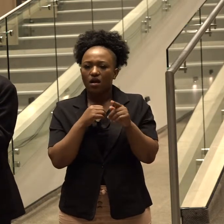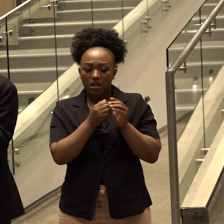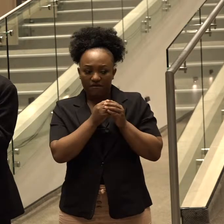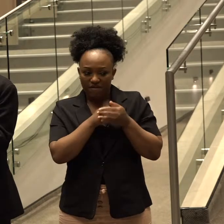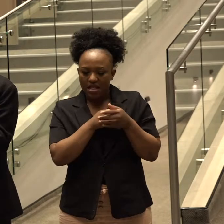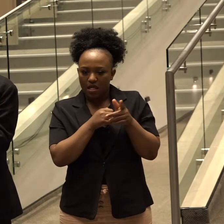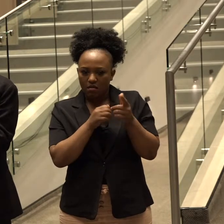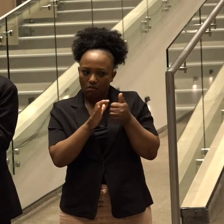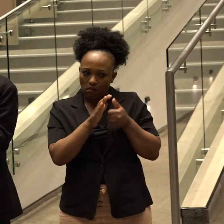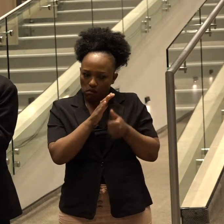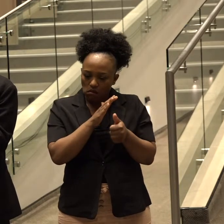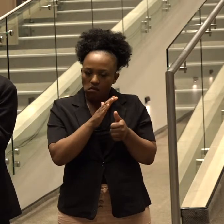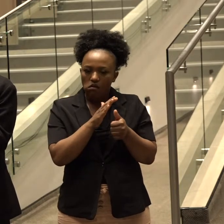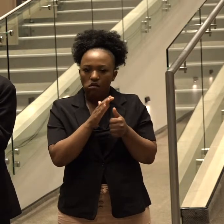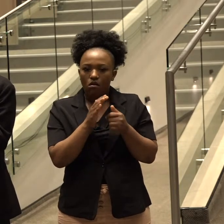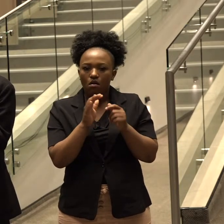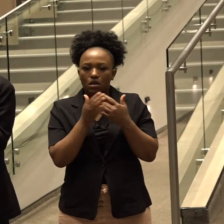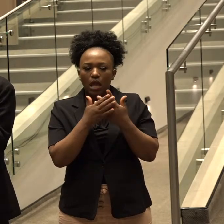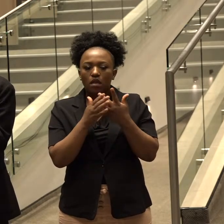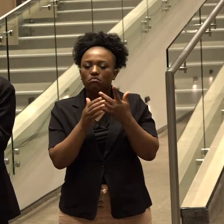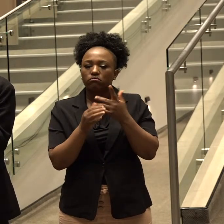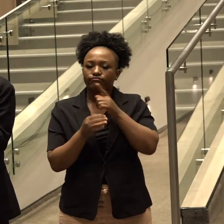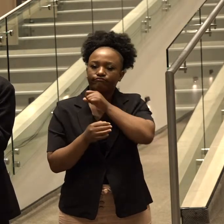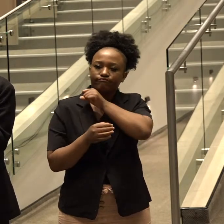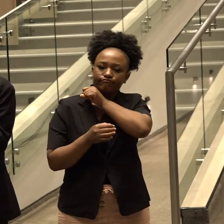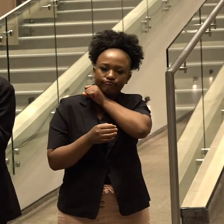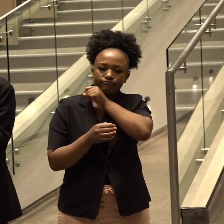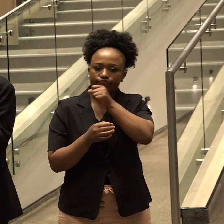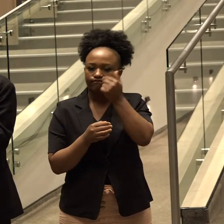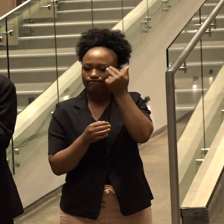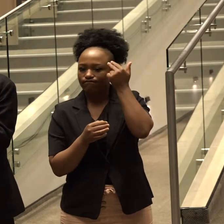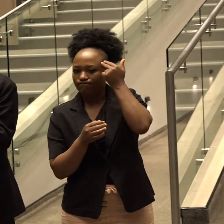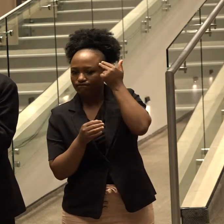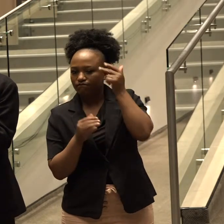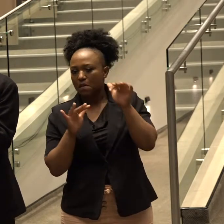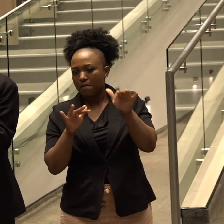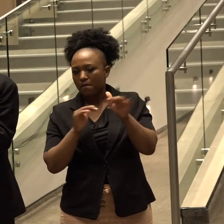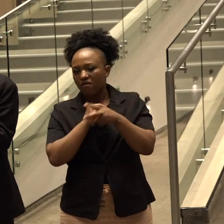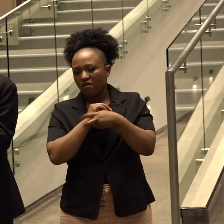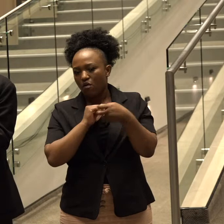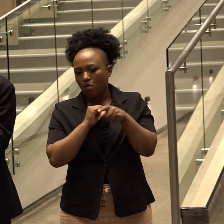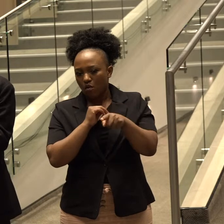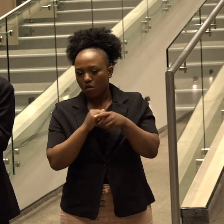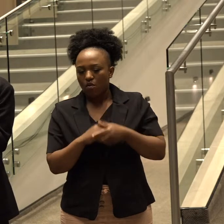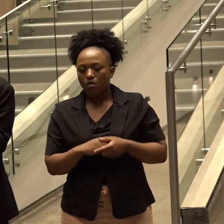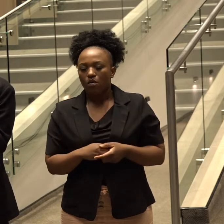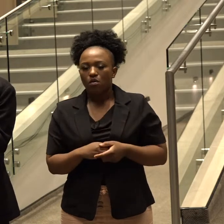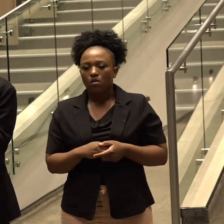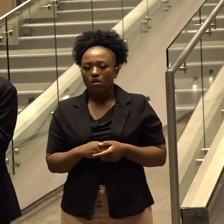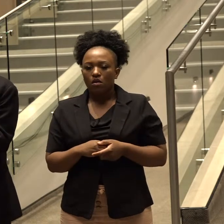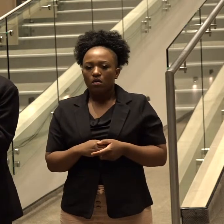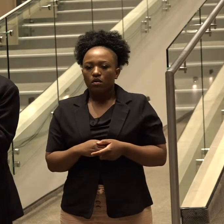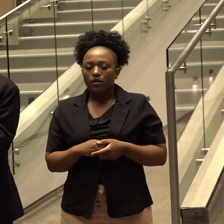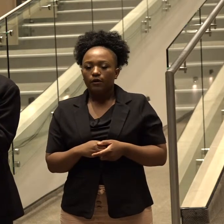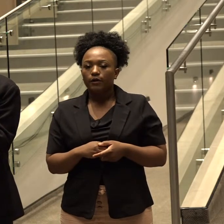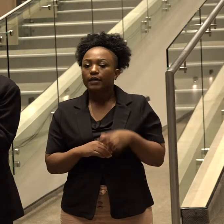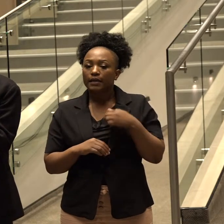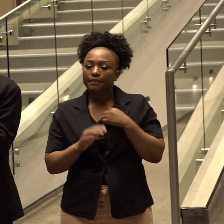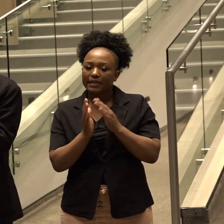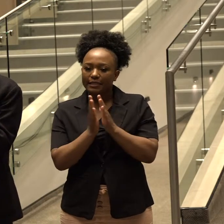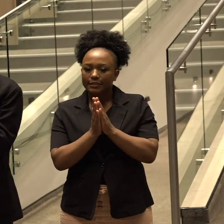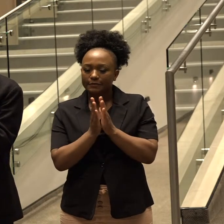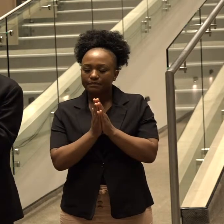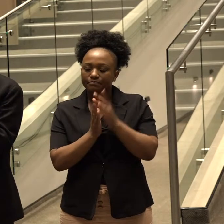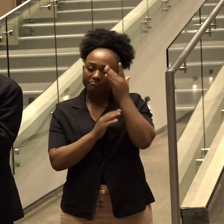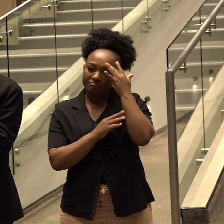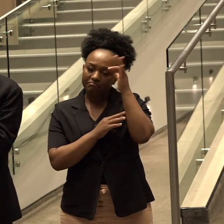themselves so that they can attack and Rob people I am asking the the the government